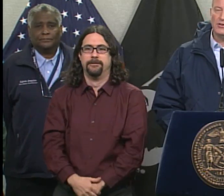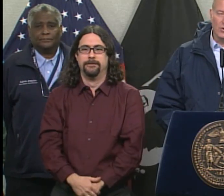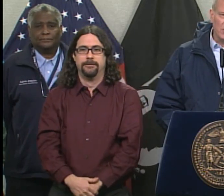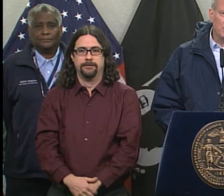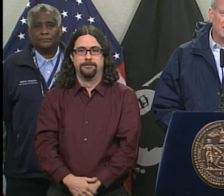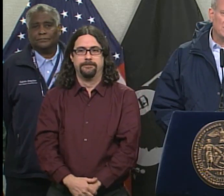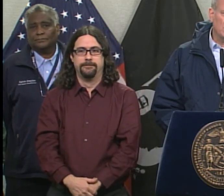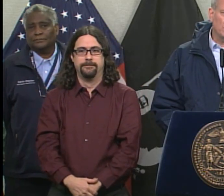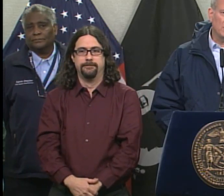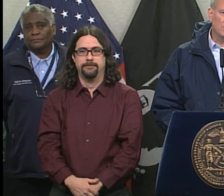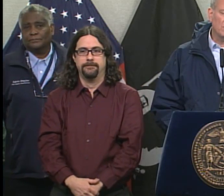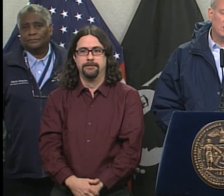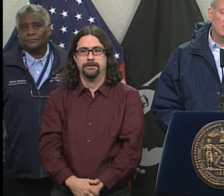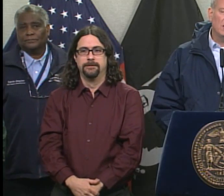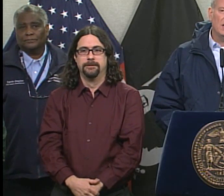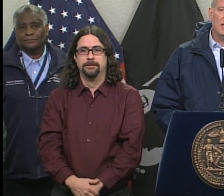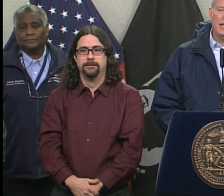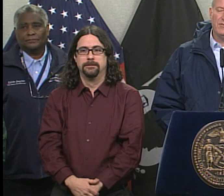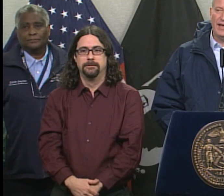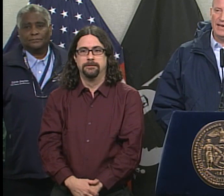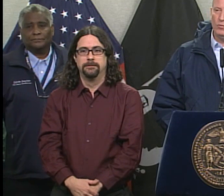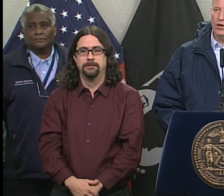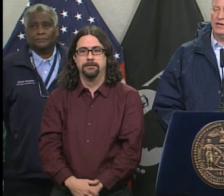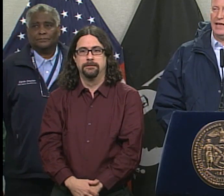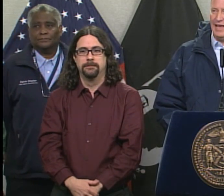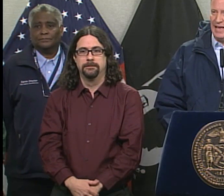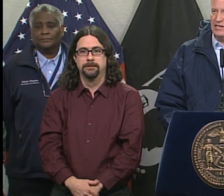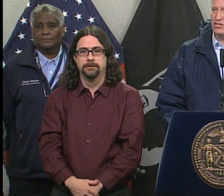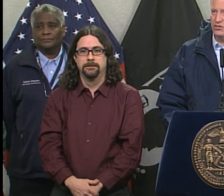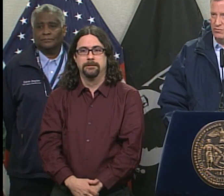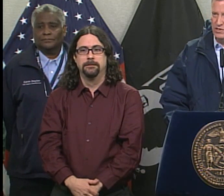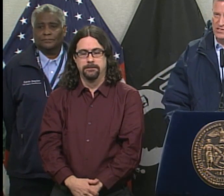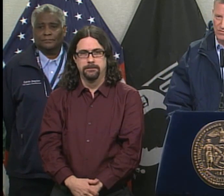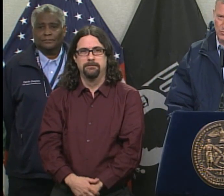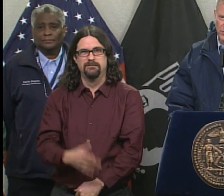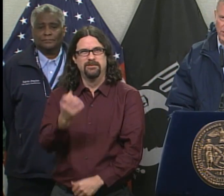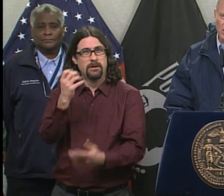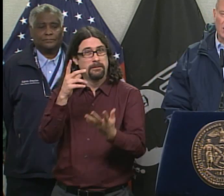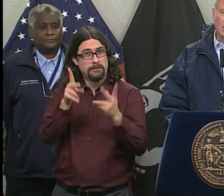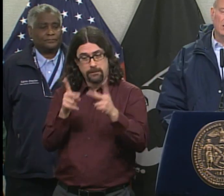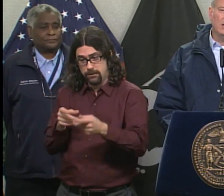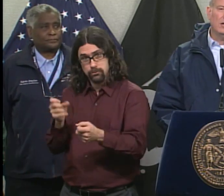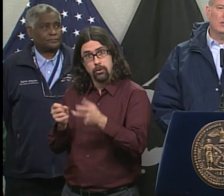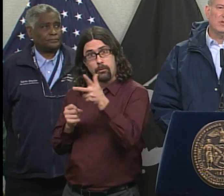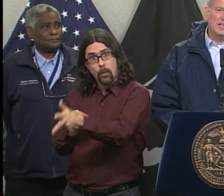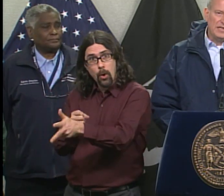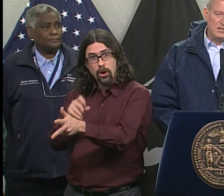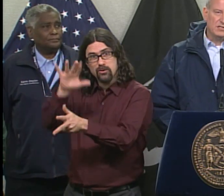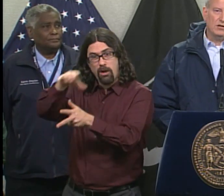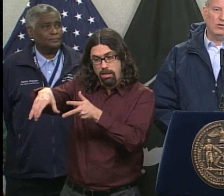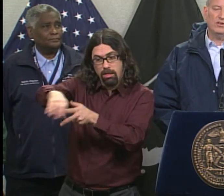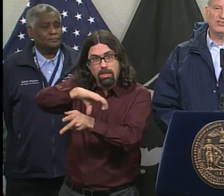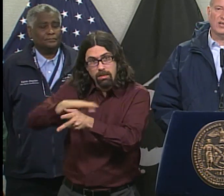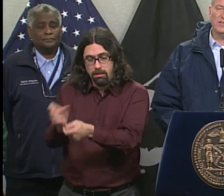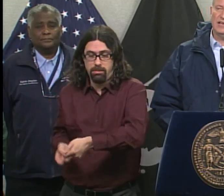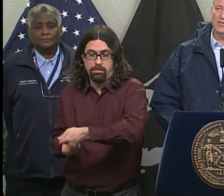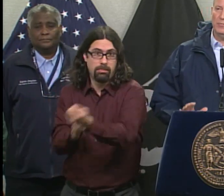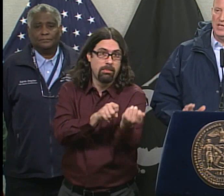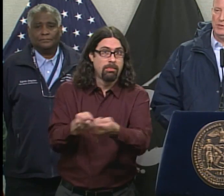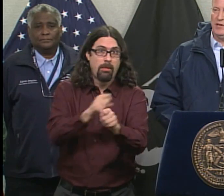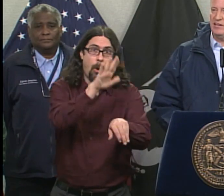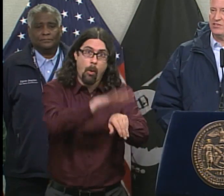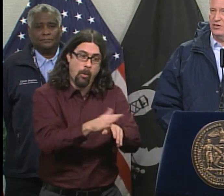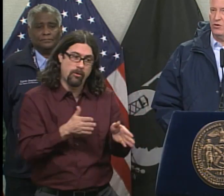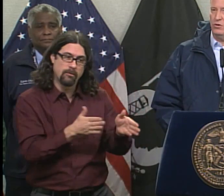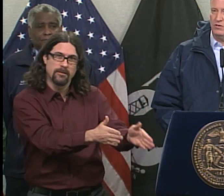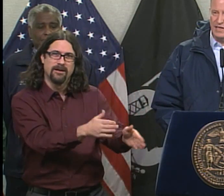and you don't need to put that snow in the middle of the street. If anyone has a good reason for moving their car, please only shovel out the